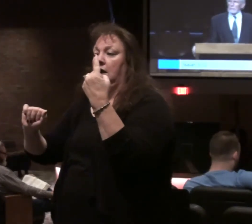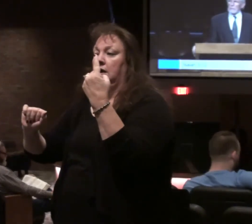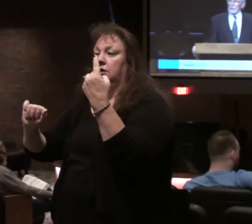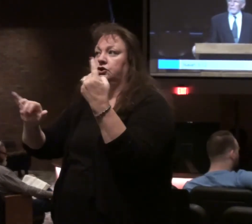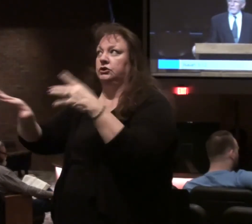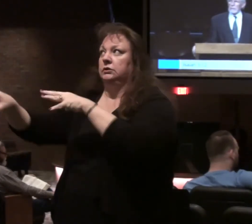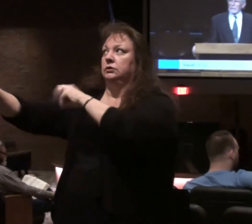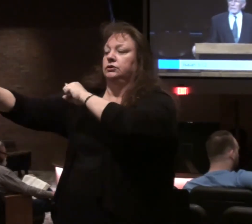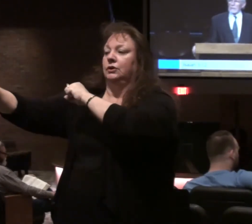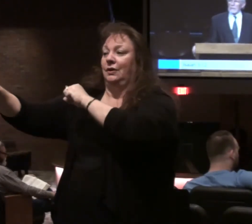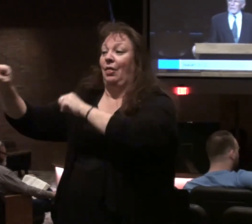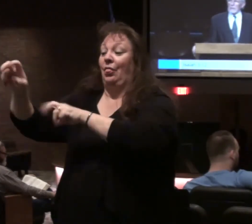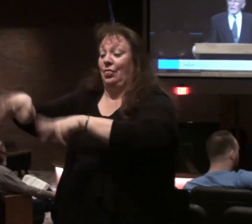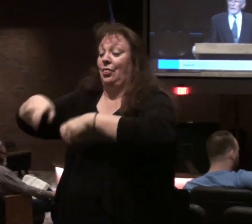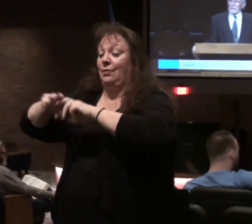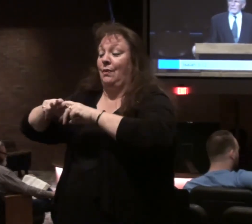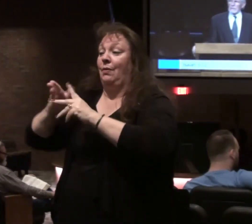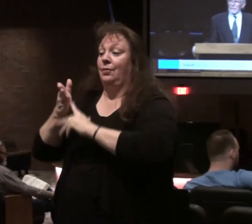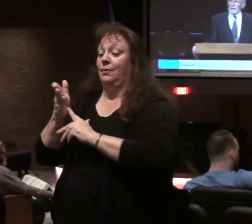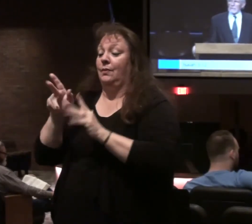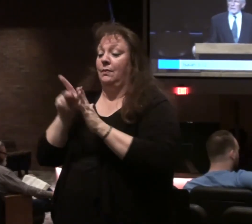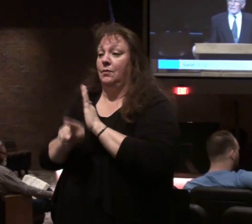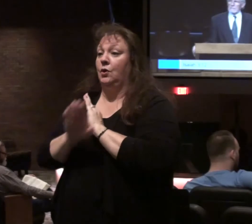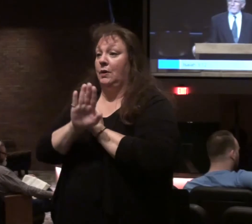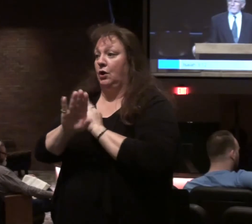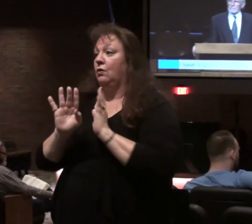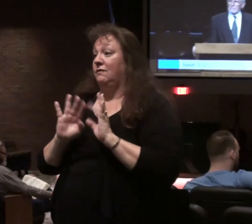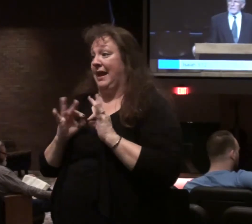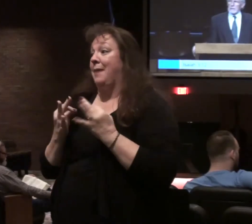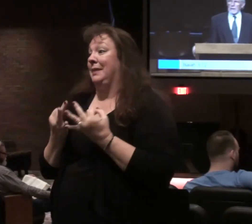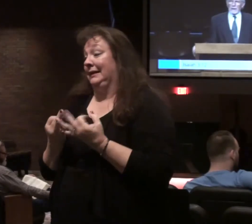the throne by murdering her own family.